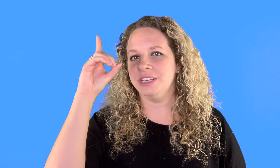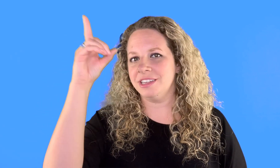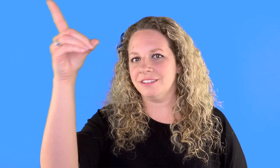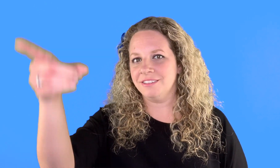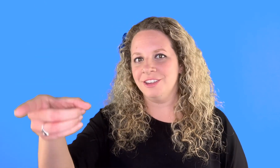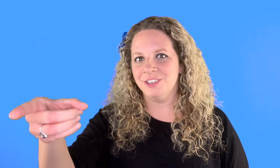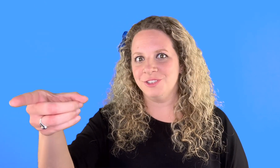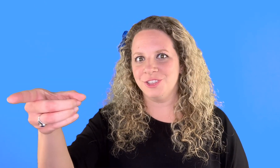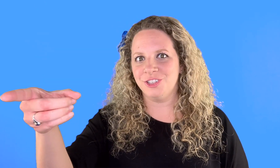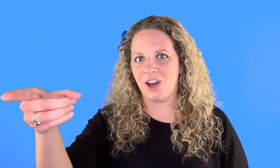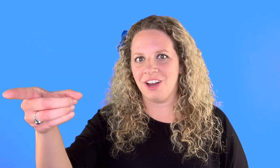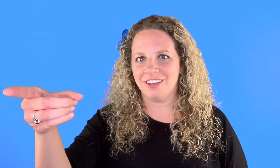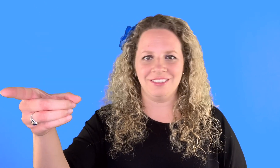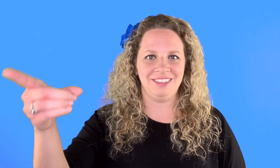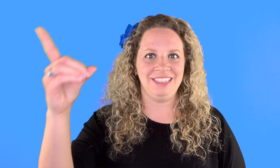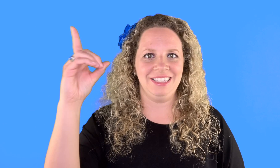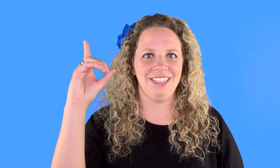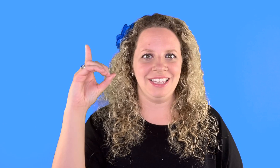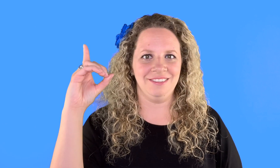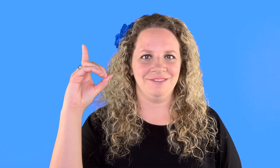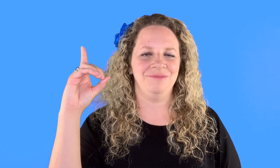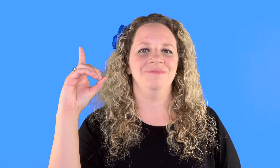pointing to the dog. D.